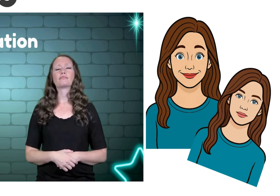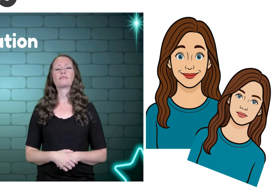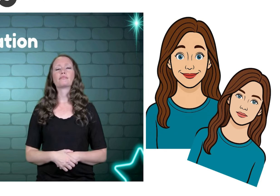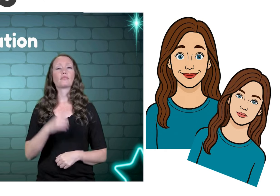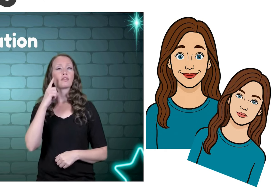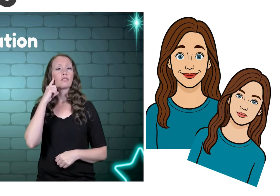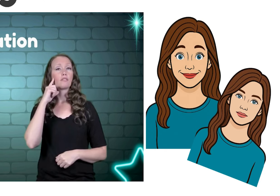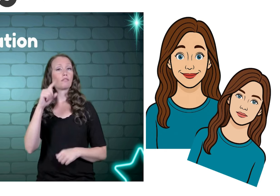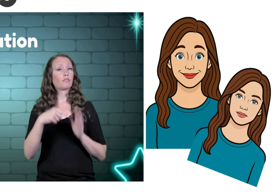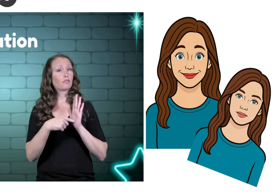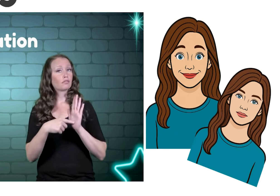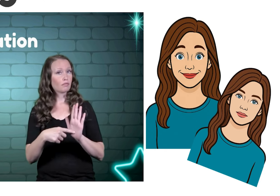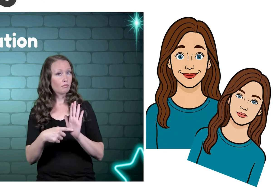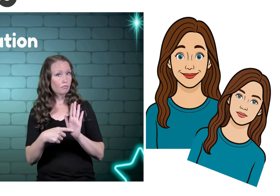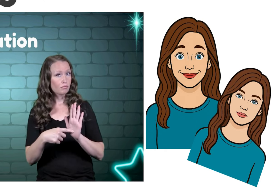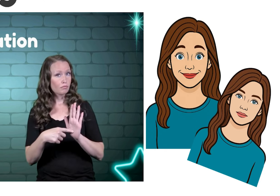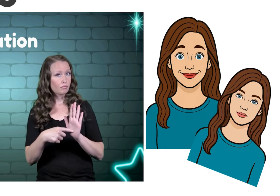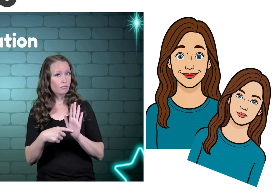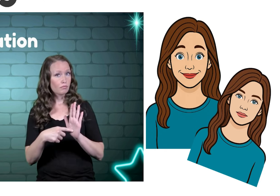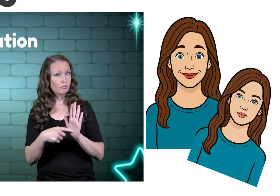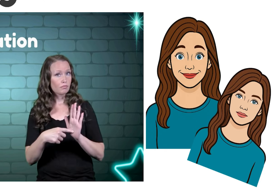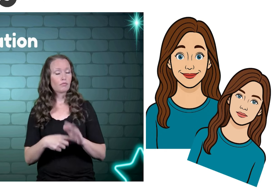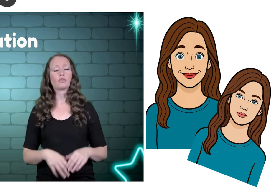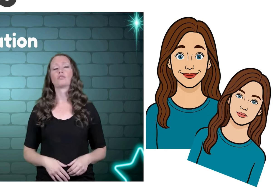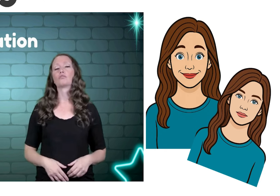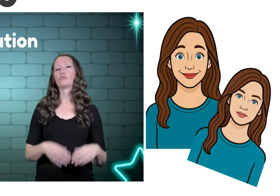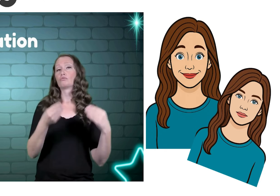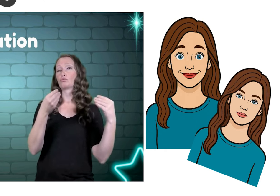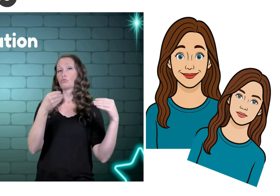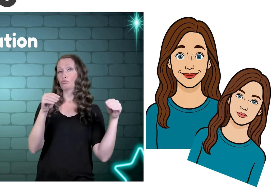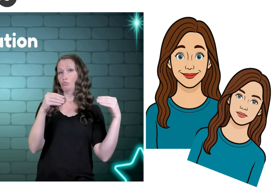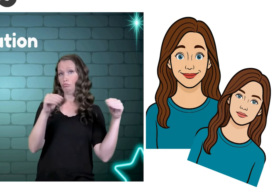down. For example,